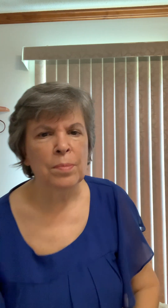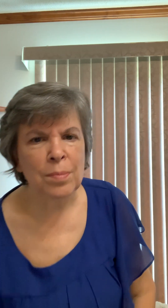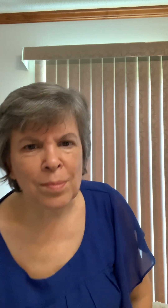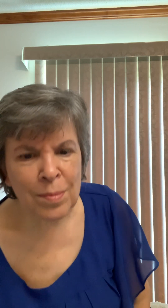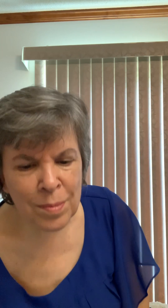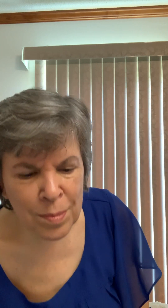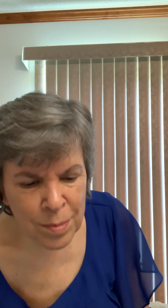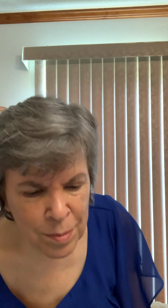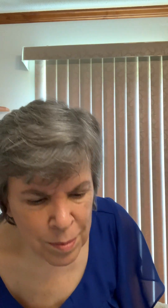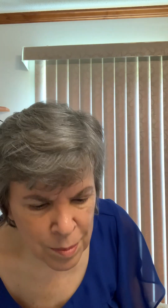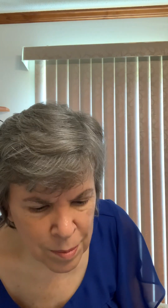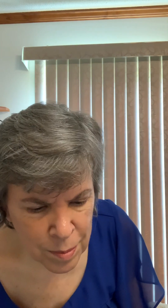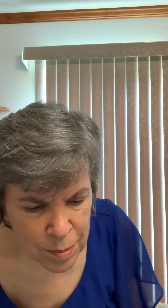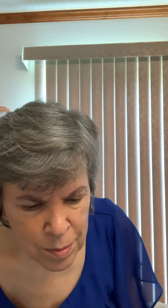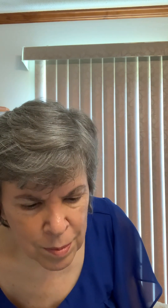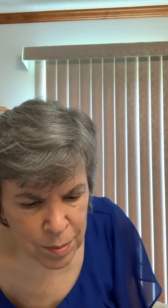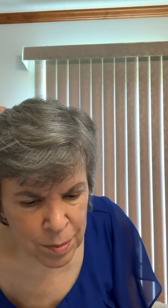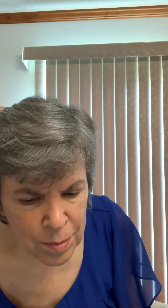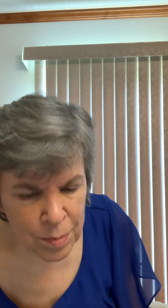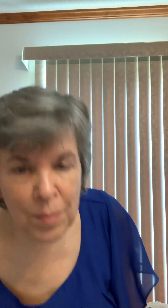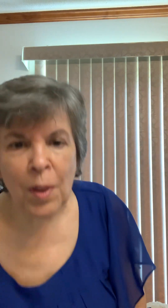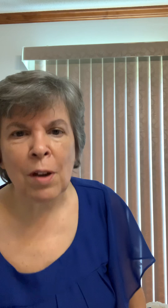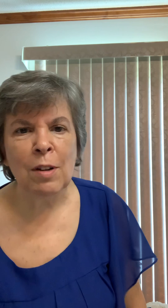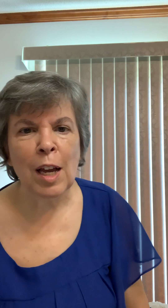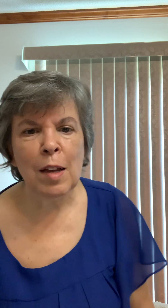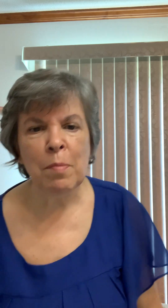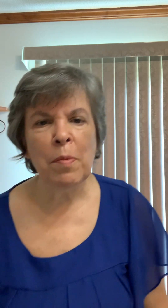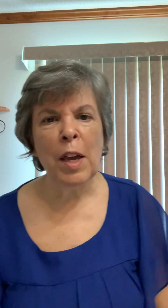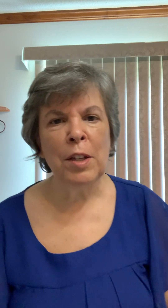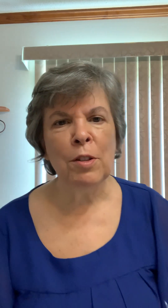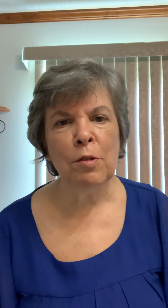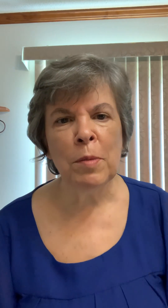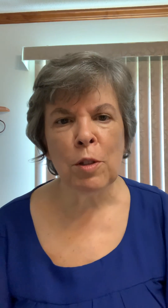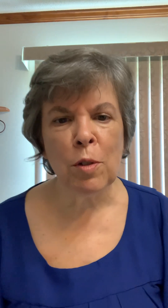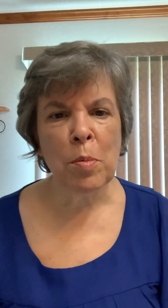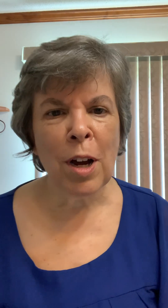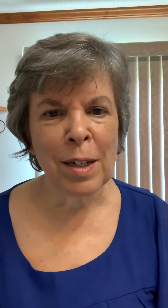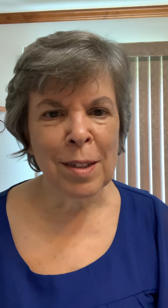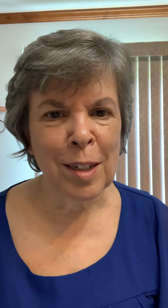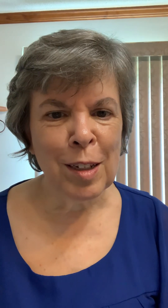Okay, thank you. Enjoy practicing.